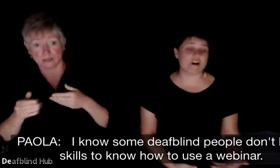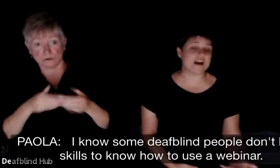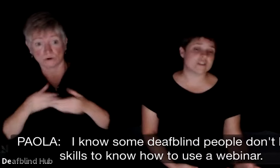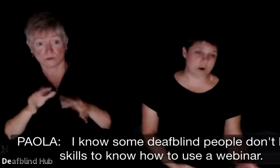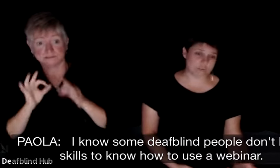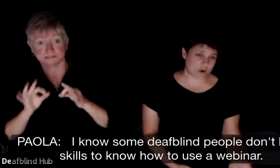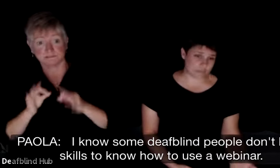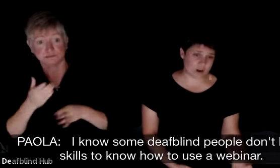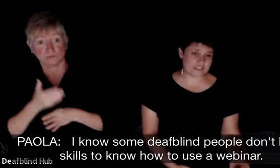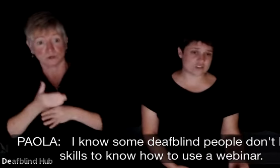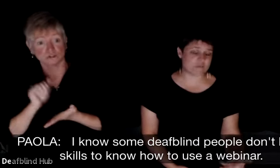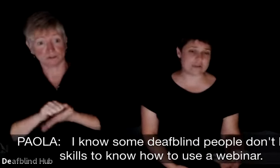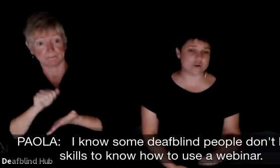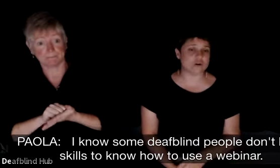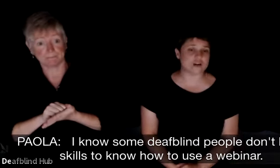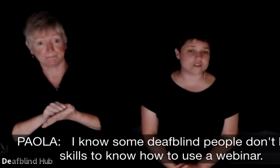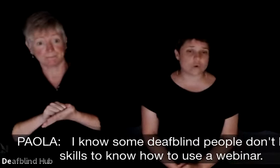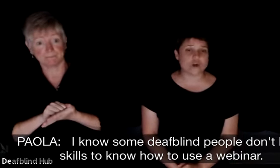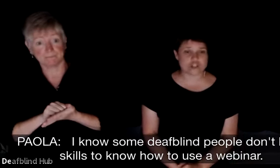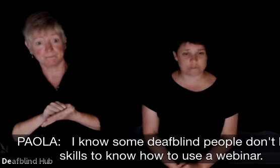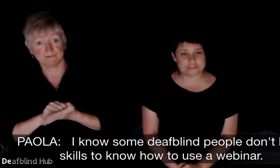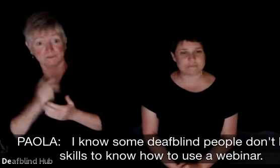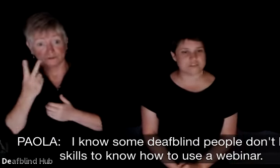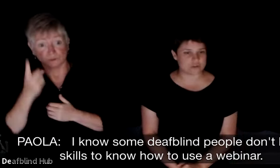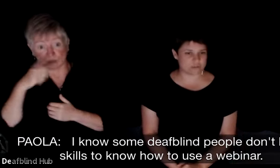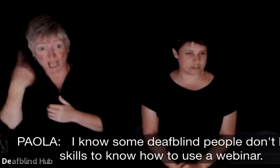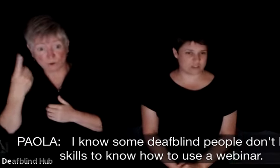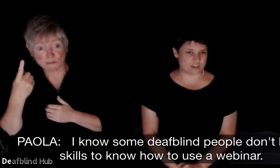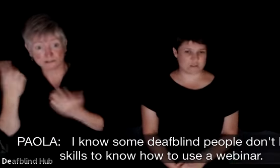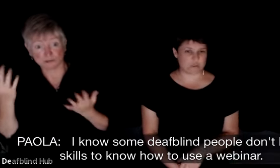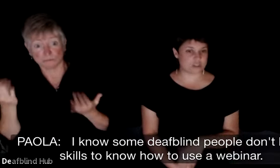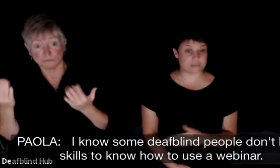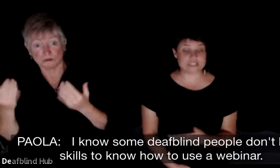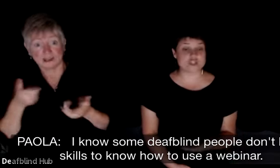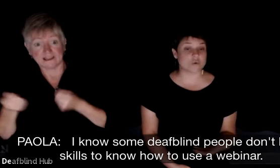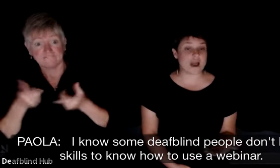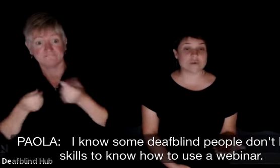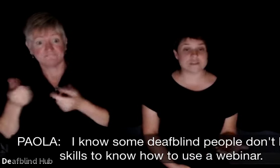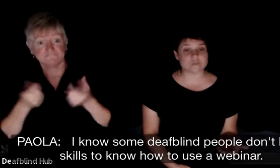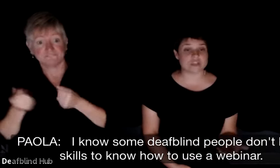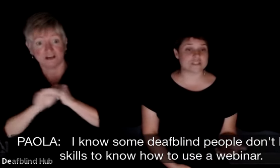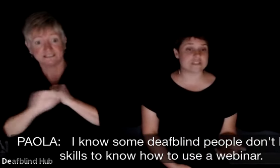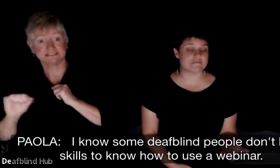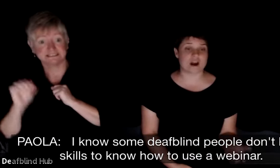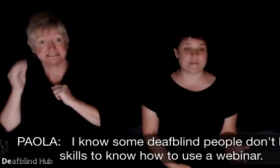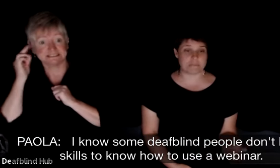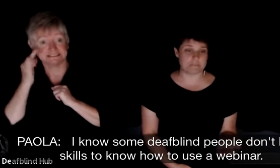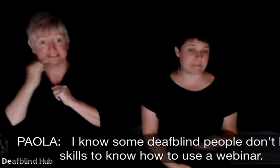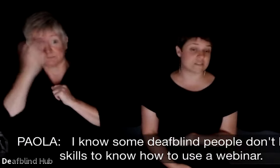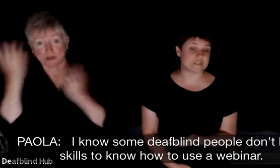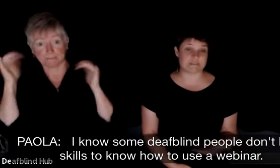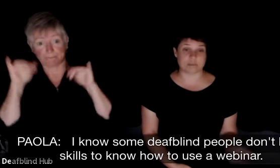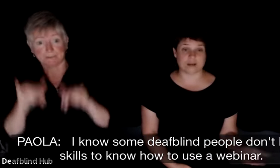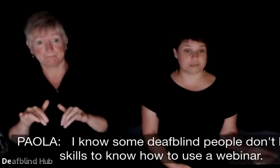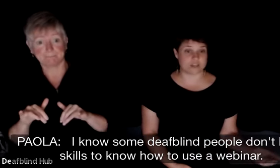who provide the comm guides could maybe organise a workshop of some description, possibly 2 hours, and we could just invite